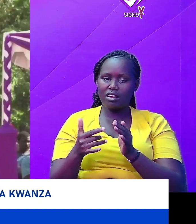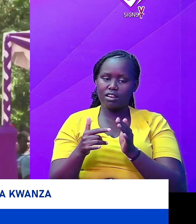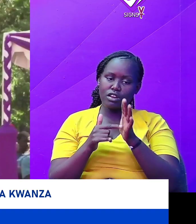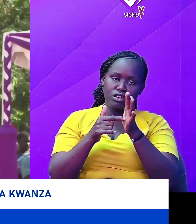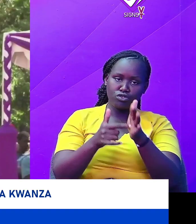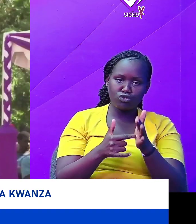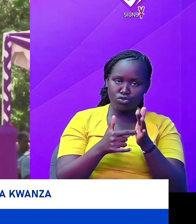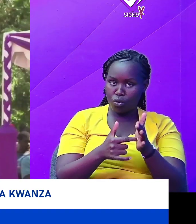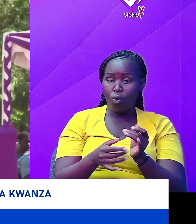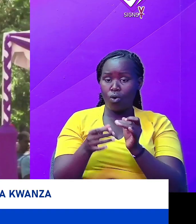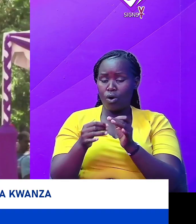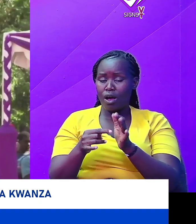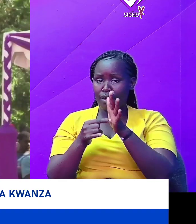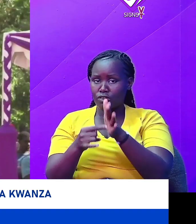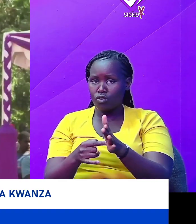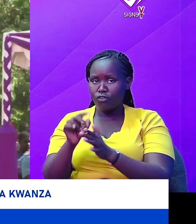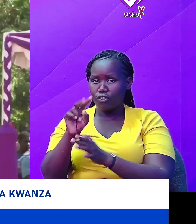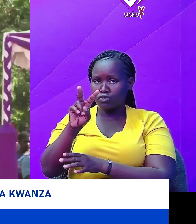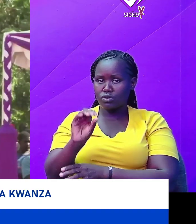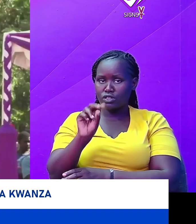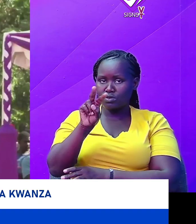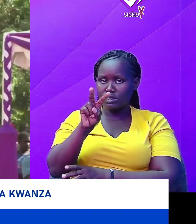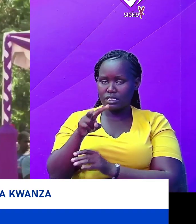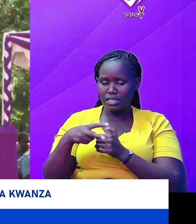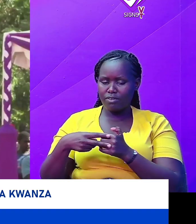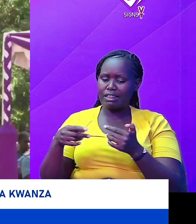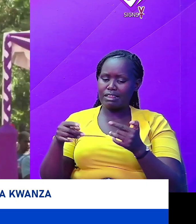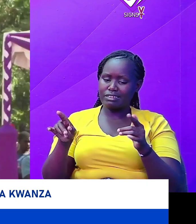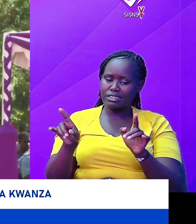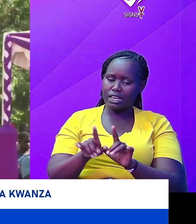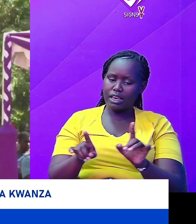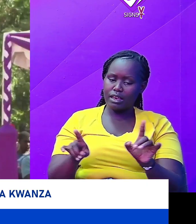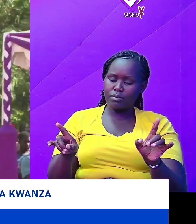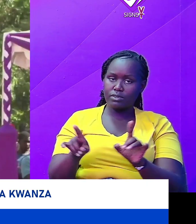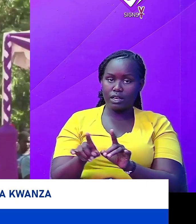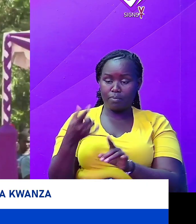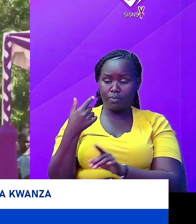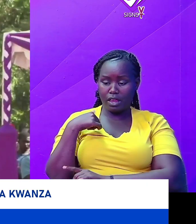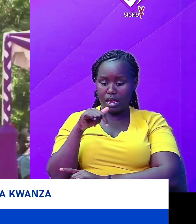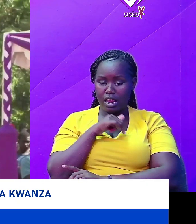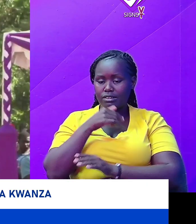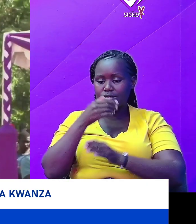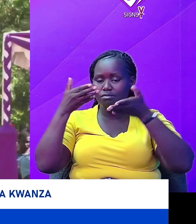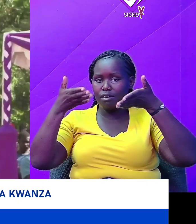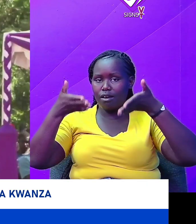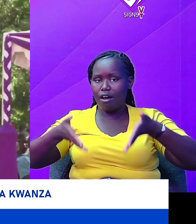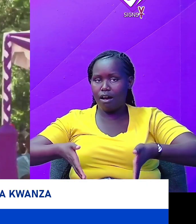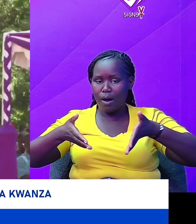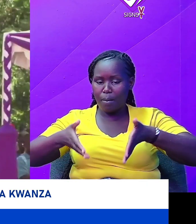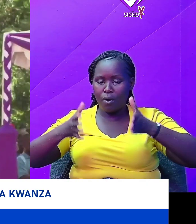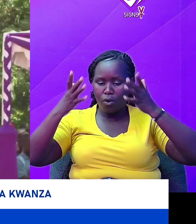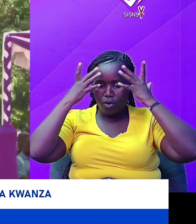Dalili ya mvua in 2027, wembe ni ule ule. Na sisi hapa